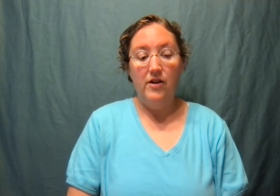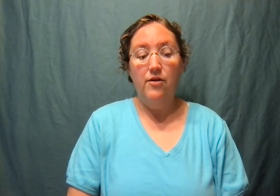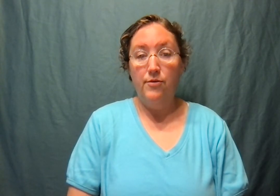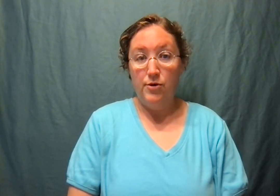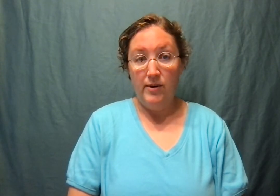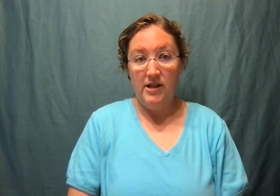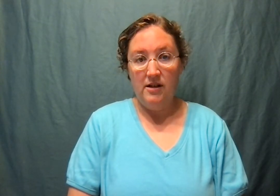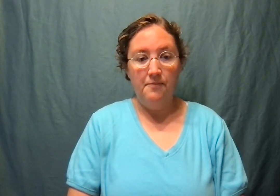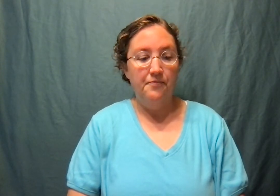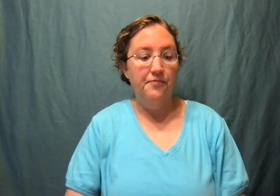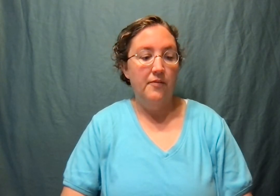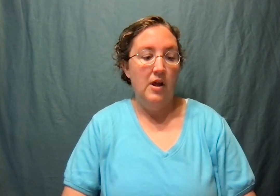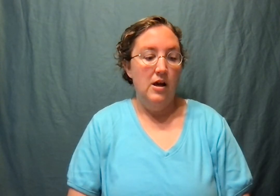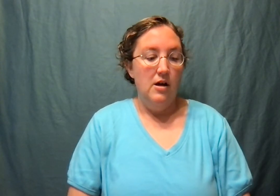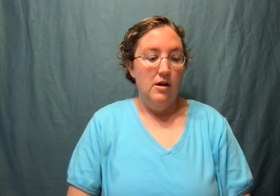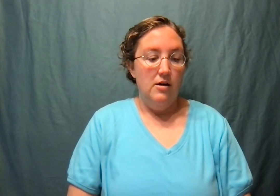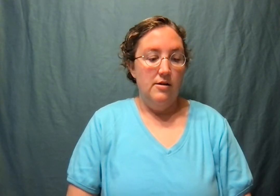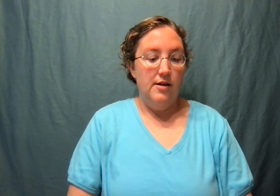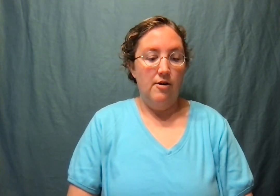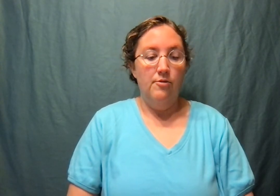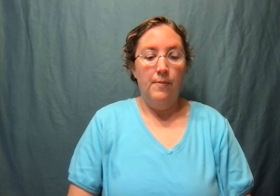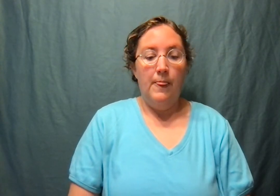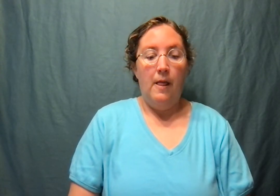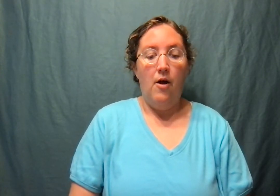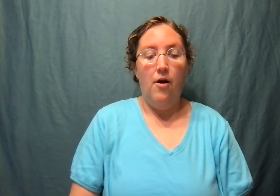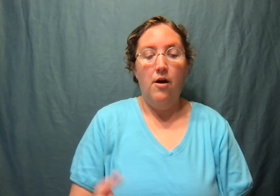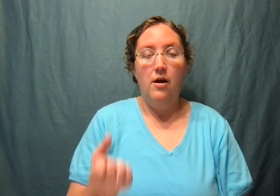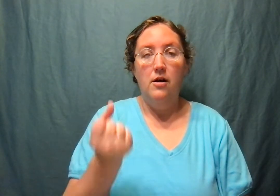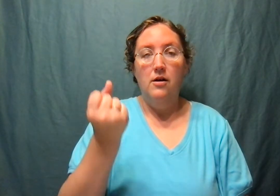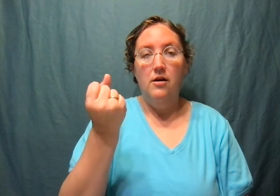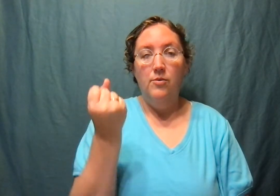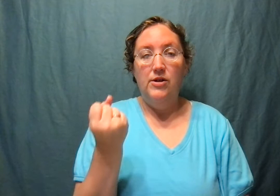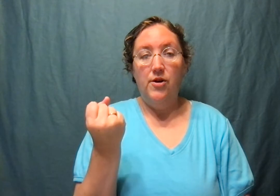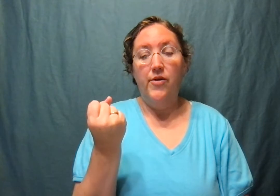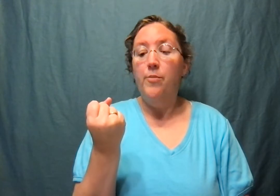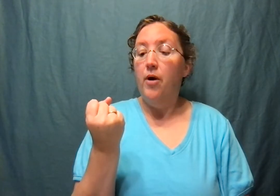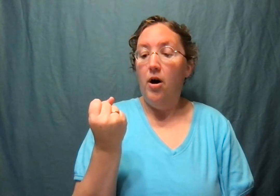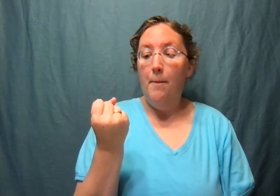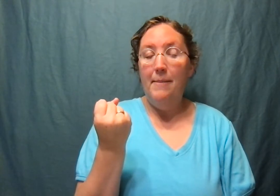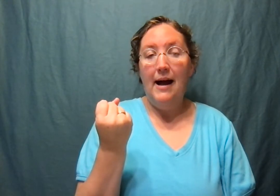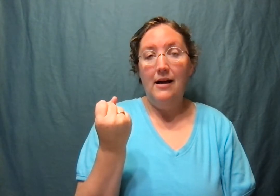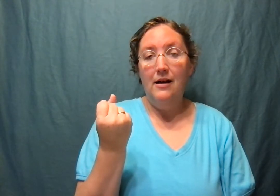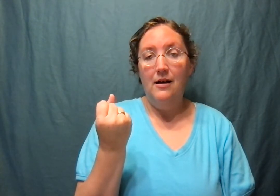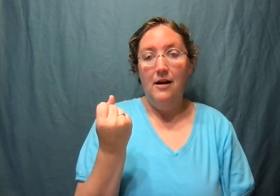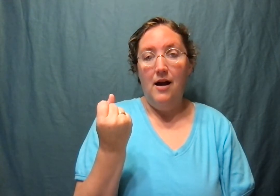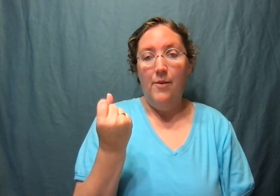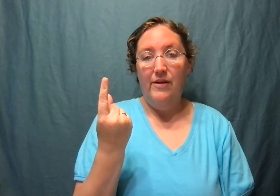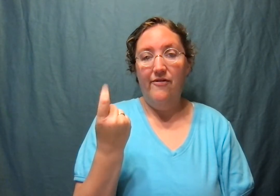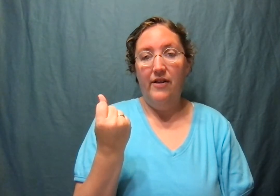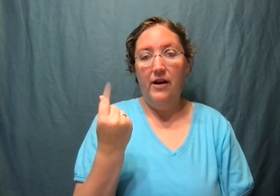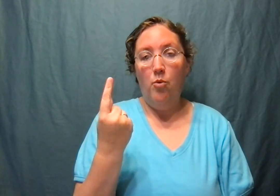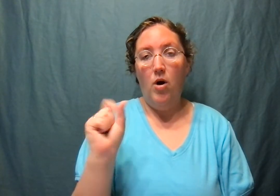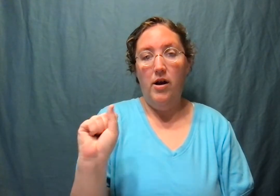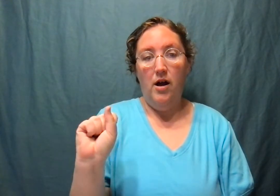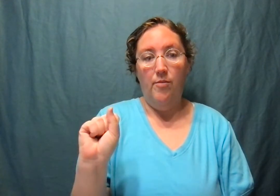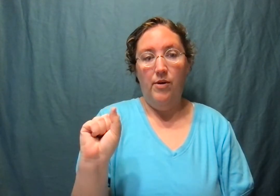through 20. So we start with our palm back and we flick one up. We